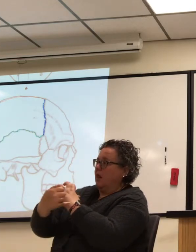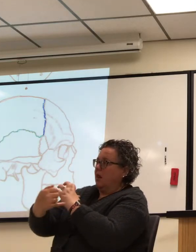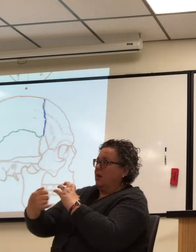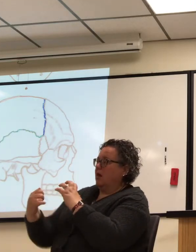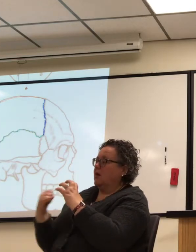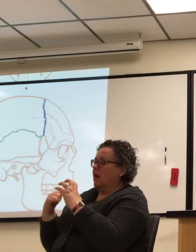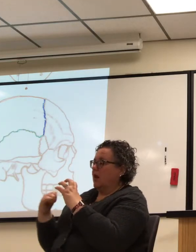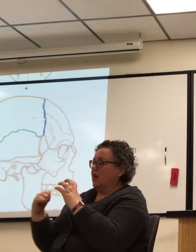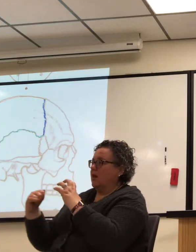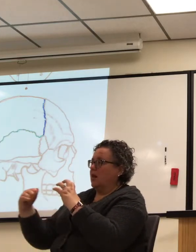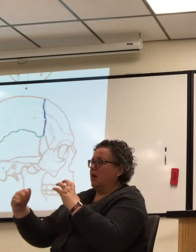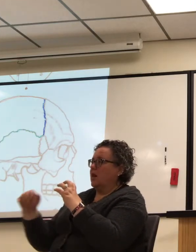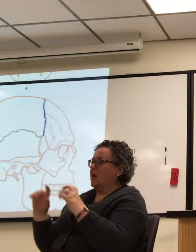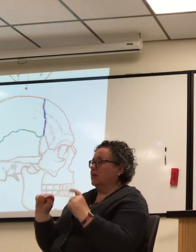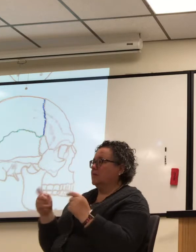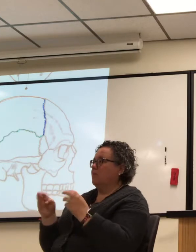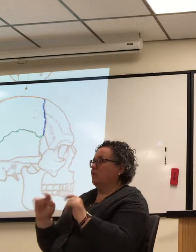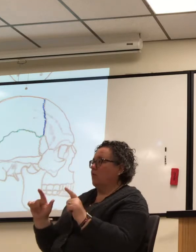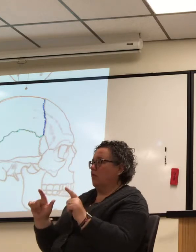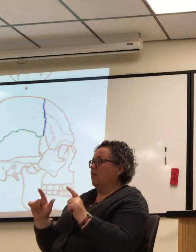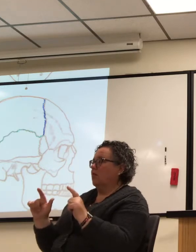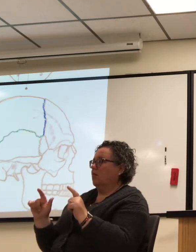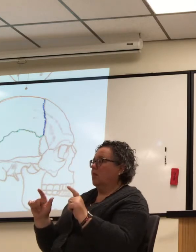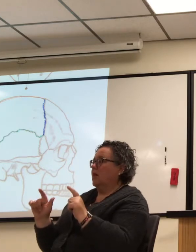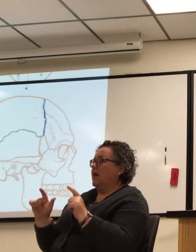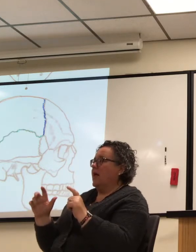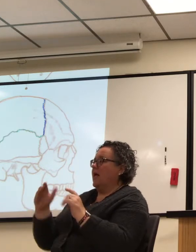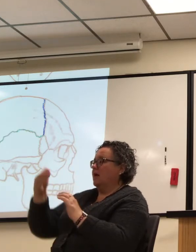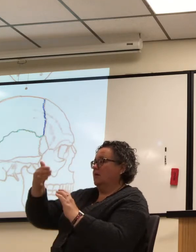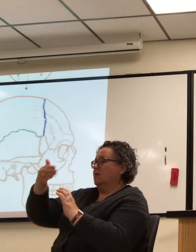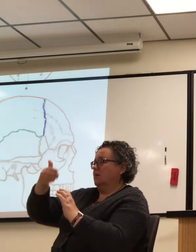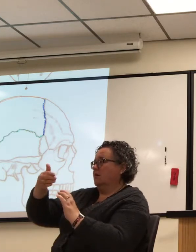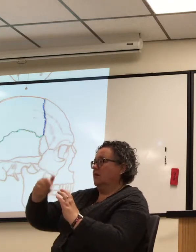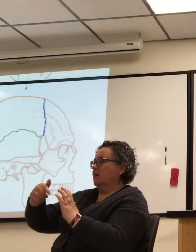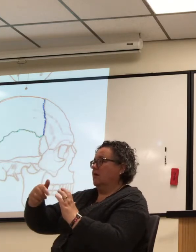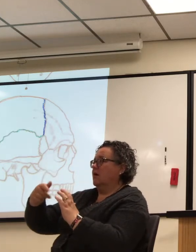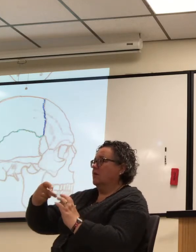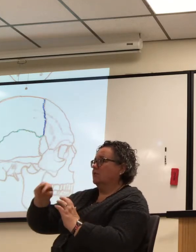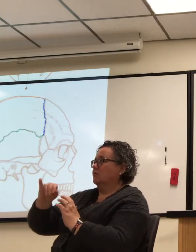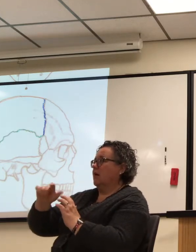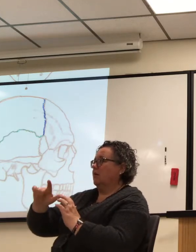I'm sorry, forms a joint with other parietal bone. I misspoke, sorry.